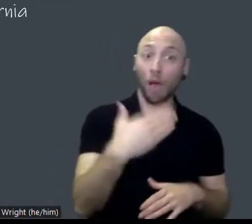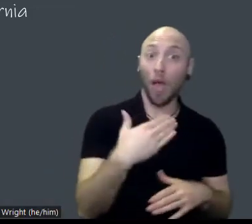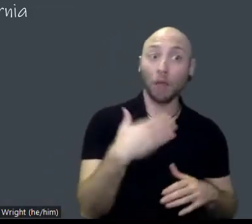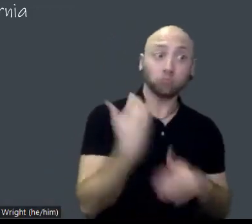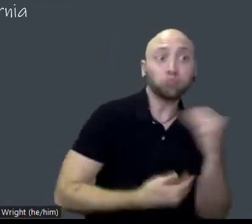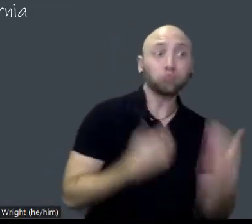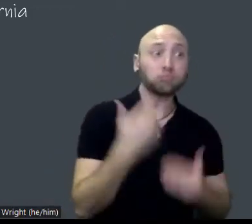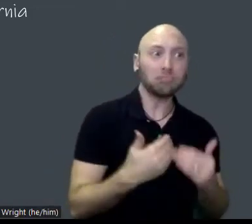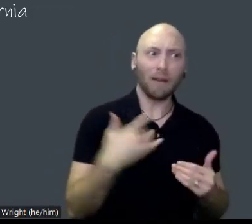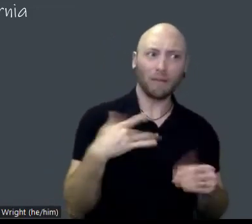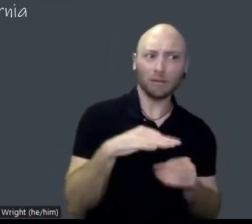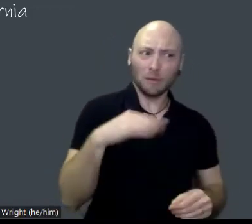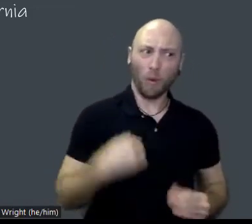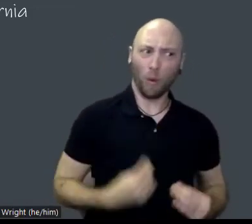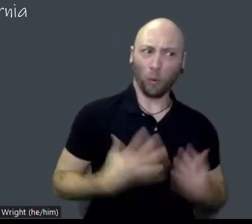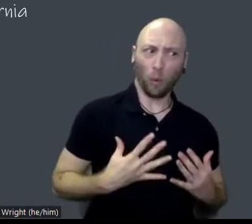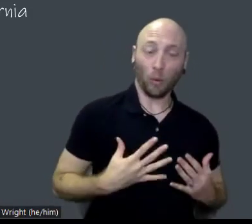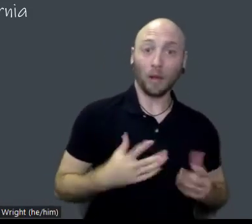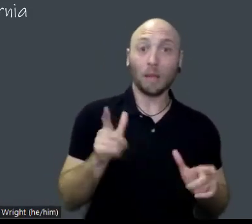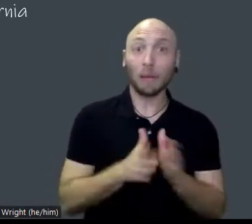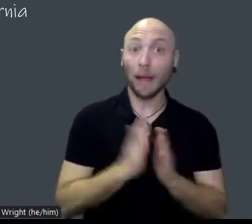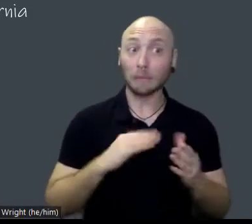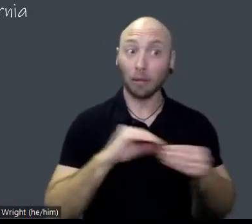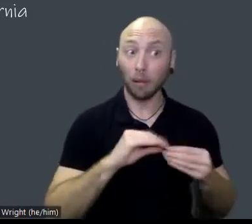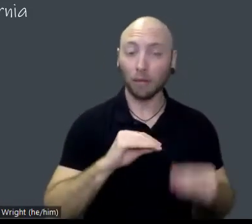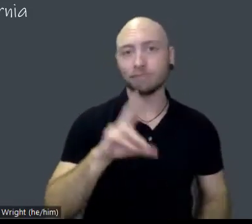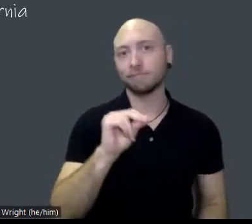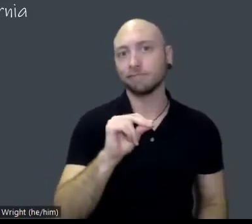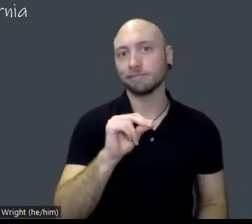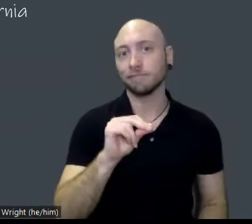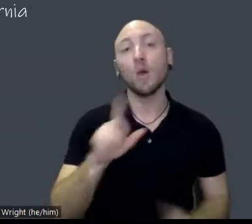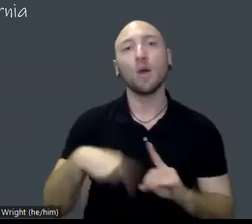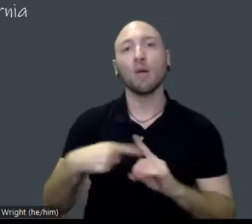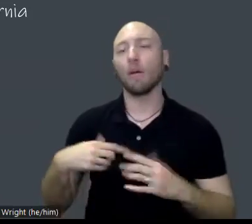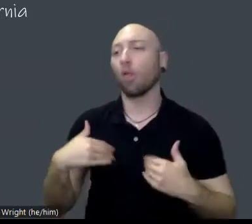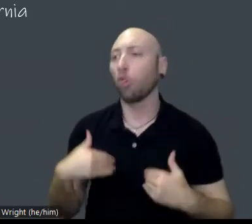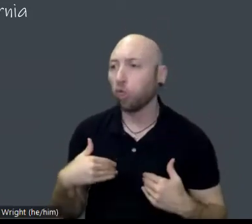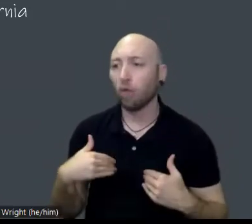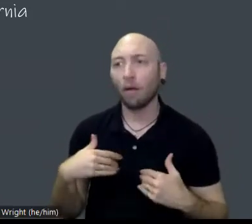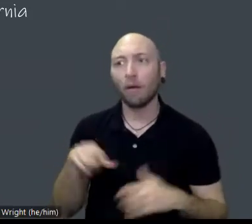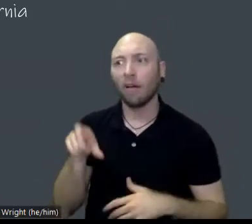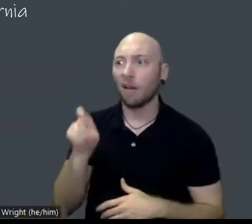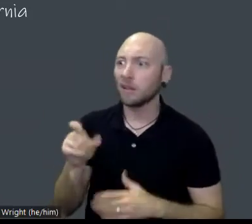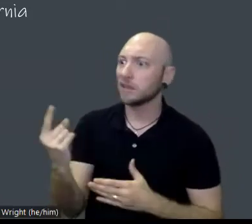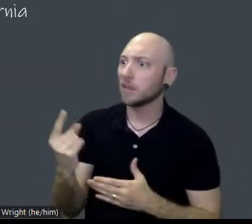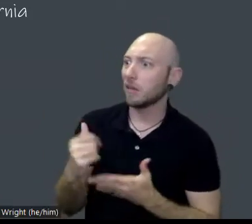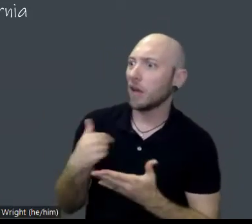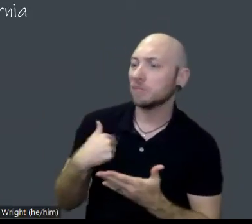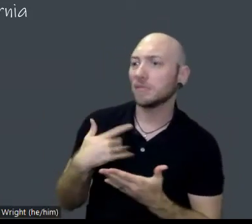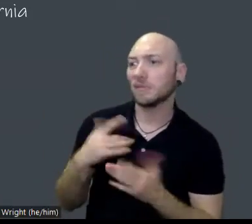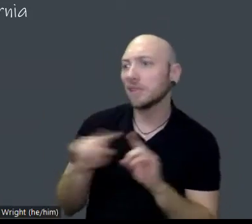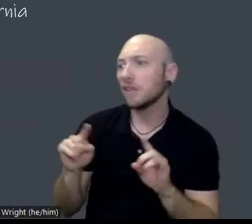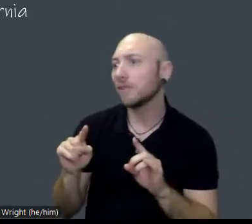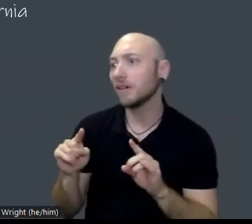some like spiritual fire to like share. I don't get asked to share, but when I'm like, man, I like really need something different in my life